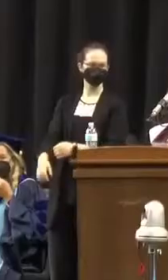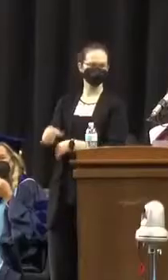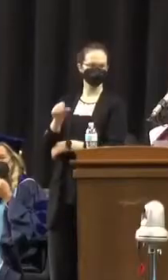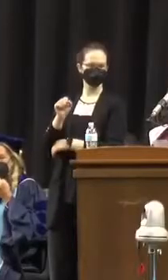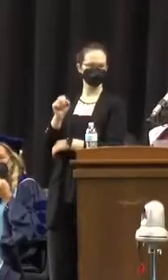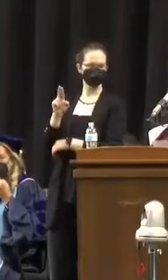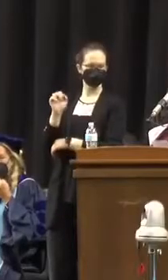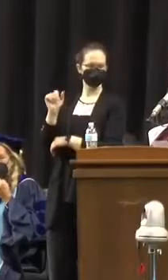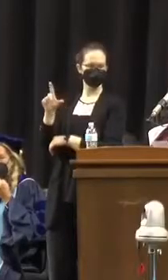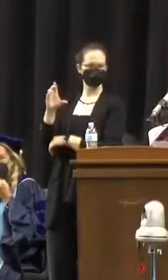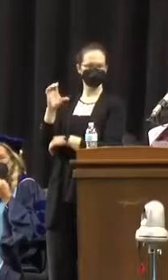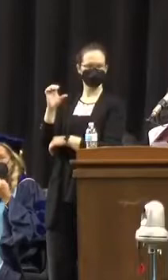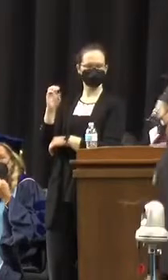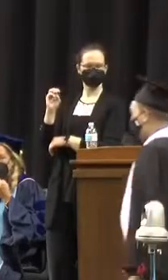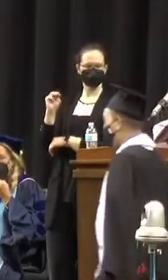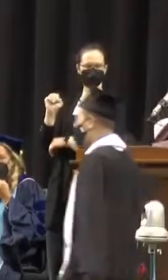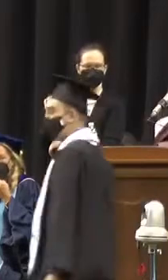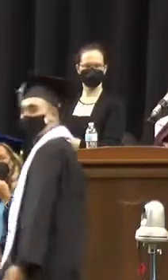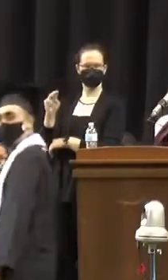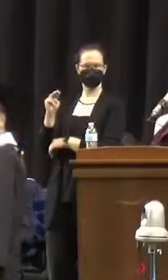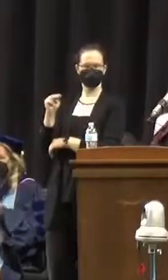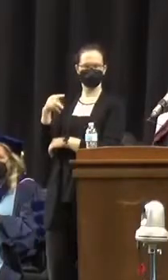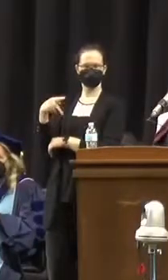Saul Ivan Campos,